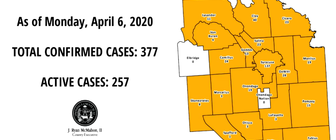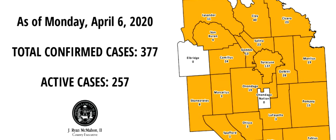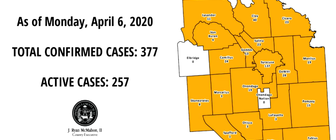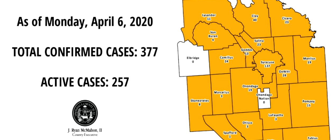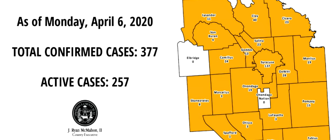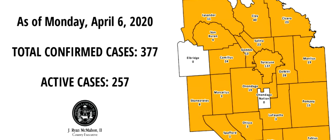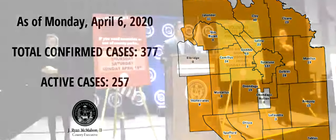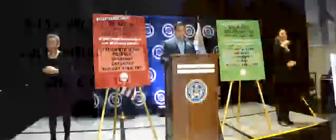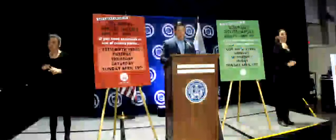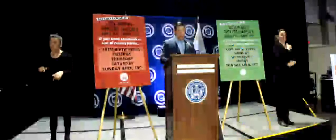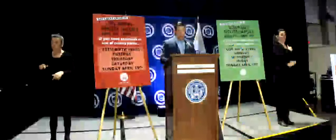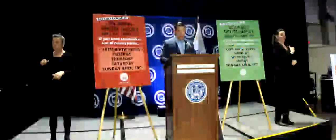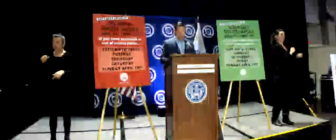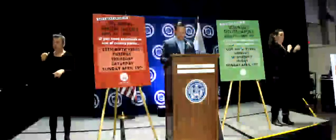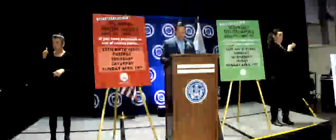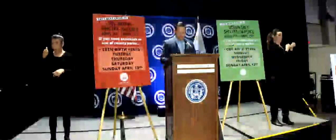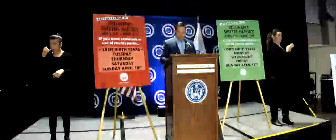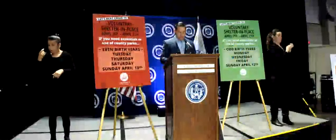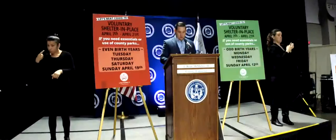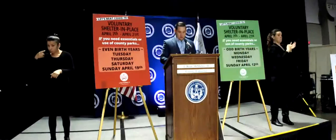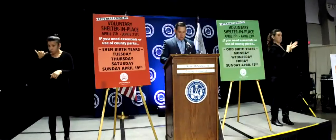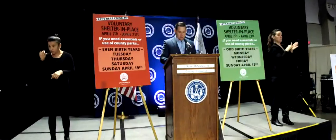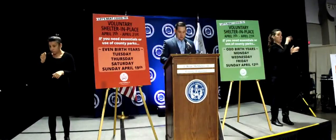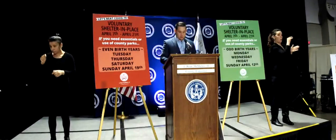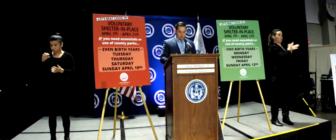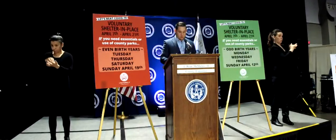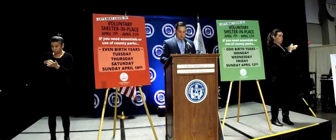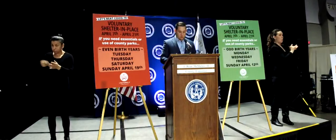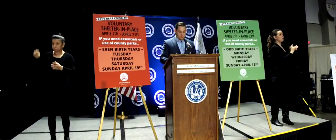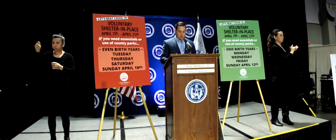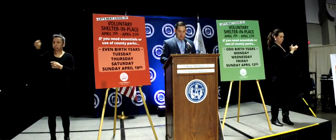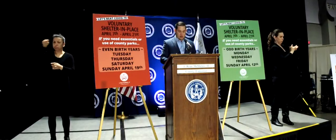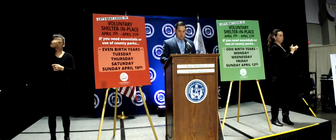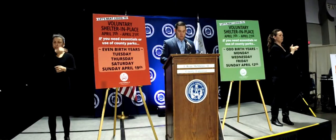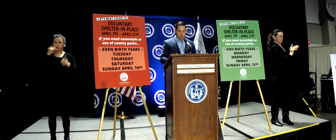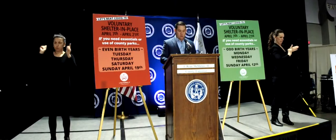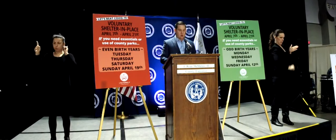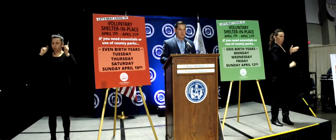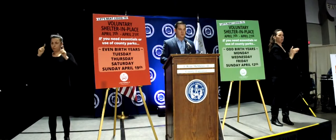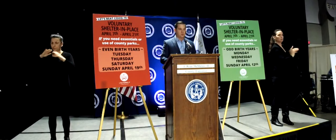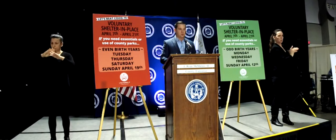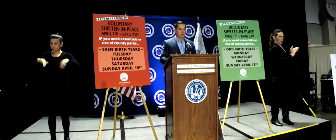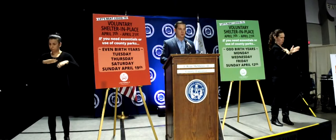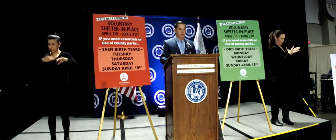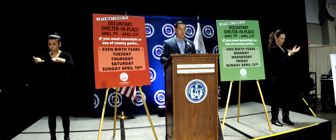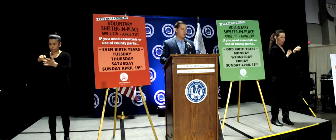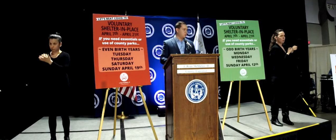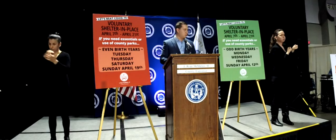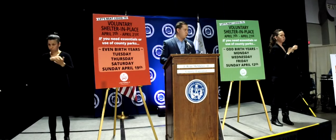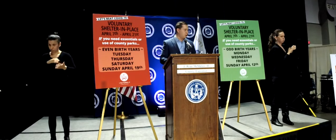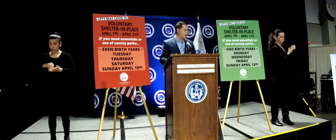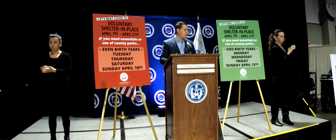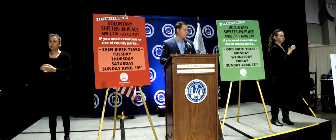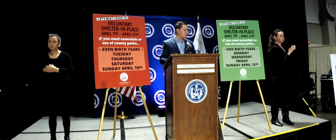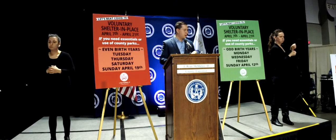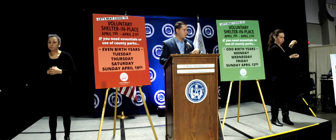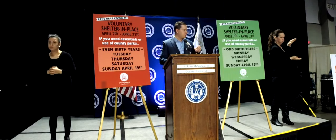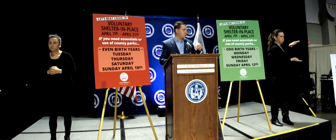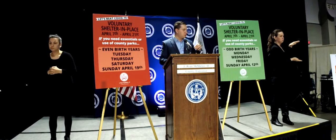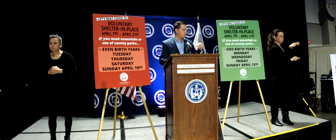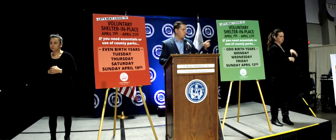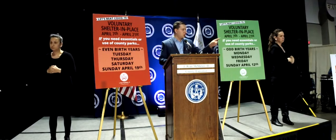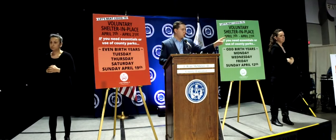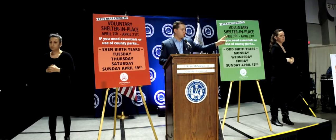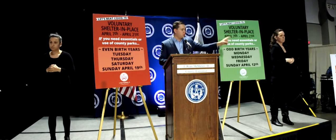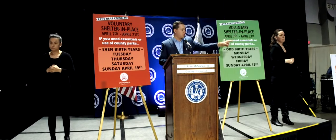COVID-19 from other counties in our hospital. And when you look at really our central New York and northern New York counties, we have